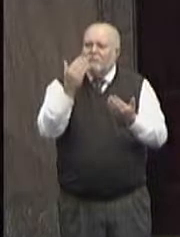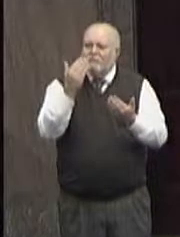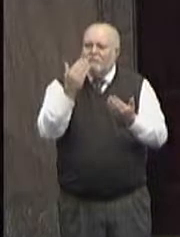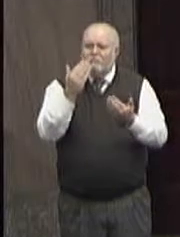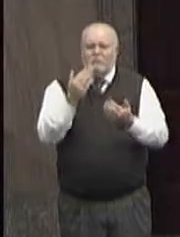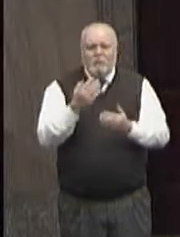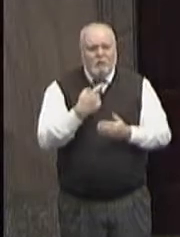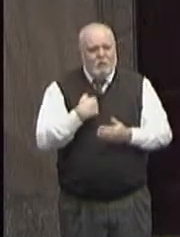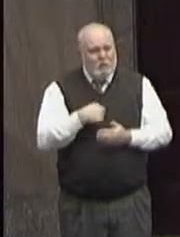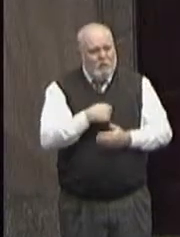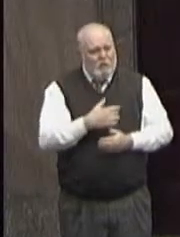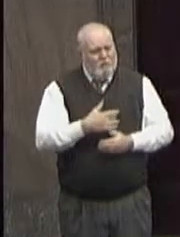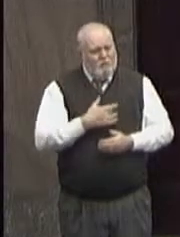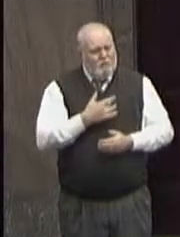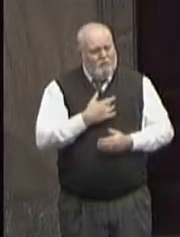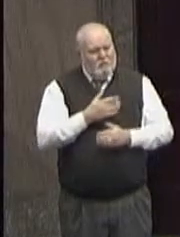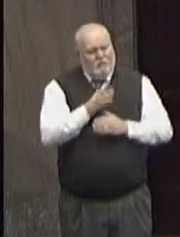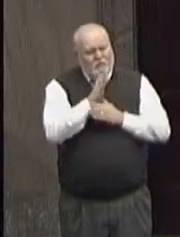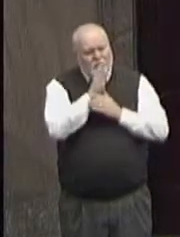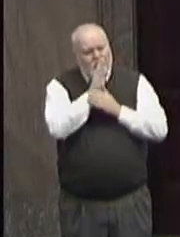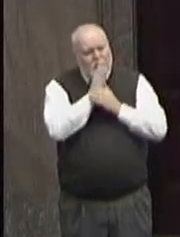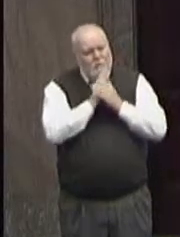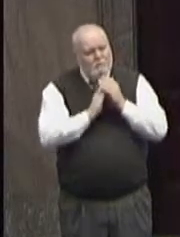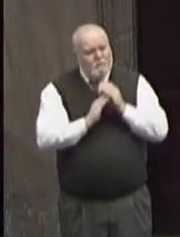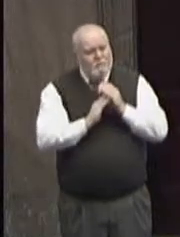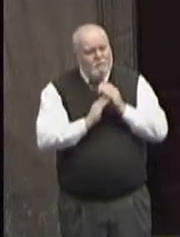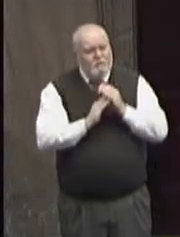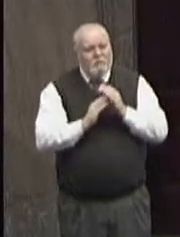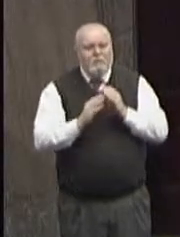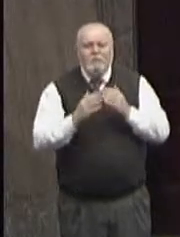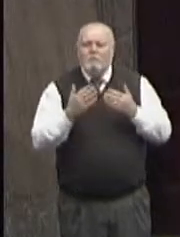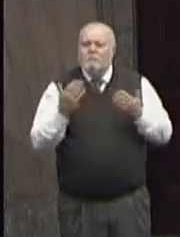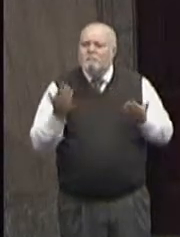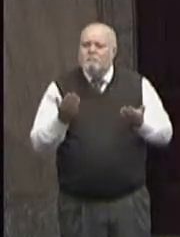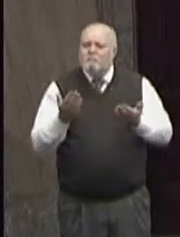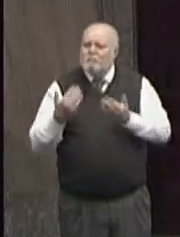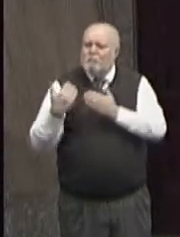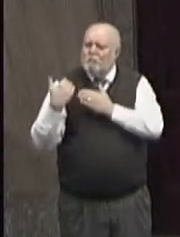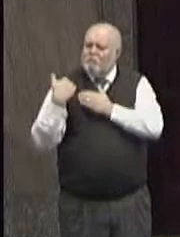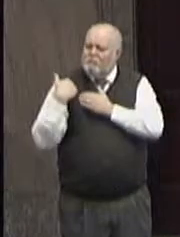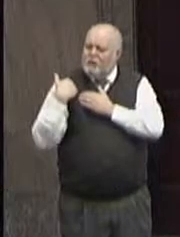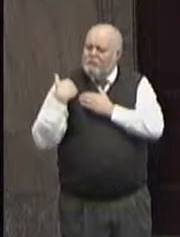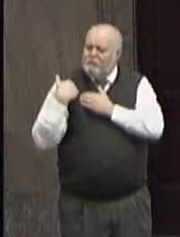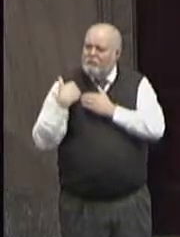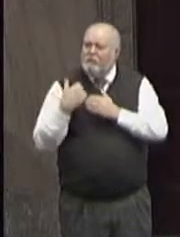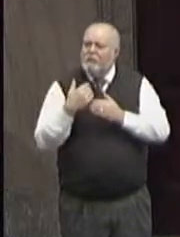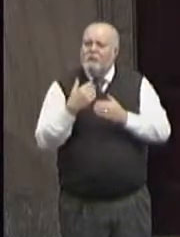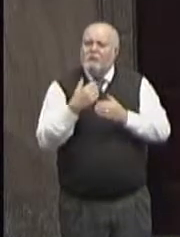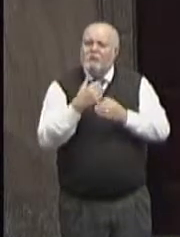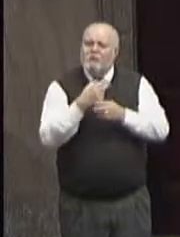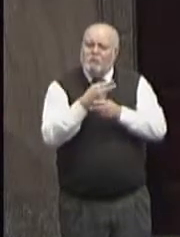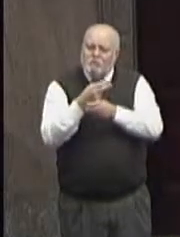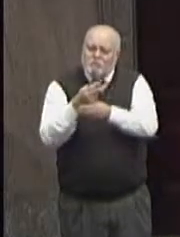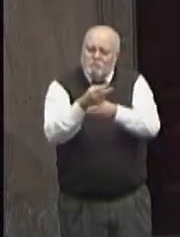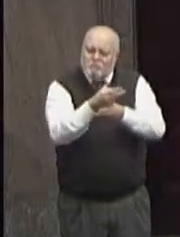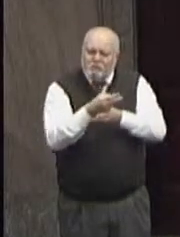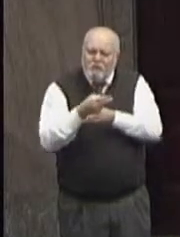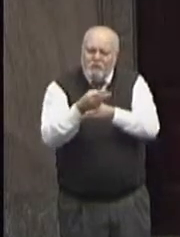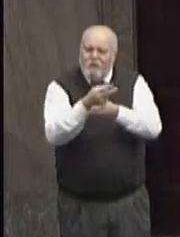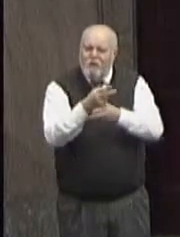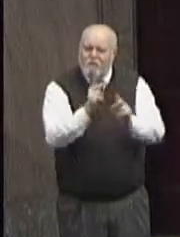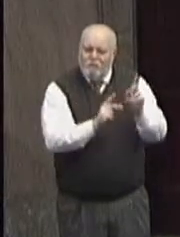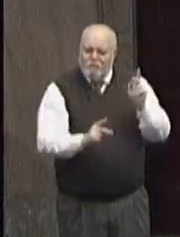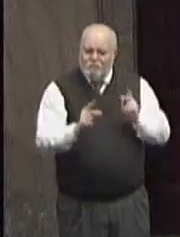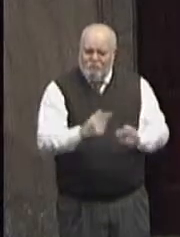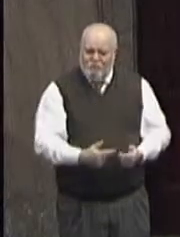And we are humbled by the responsibility given us to care for the residents of Monroe County to the